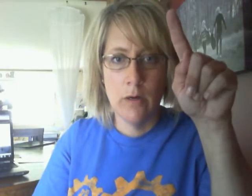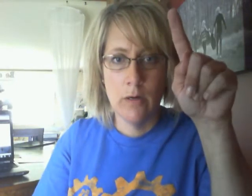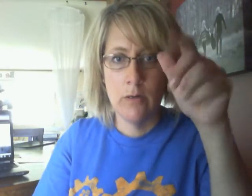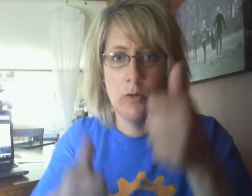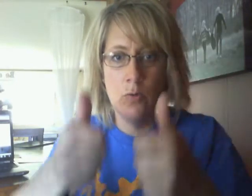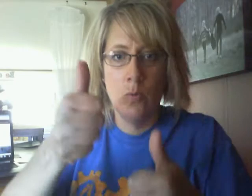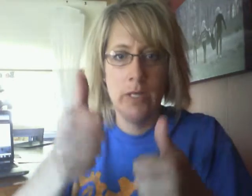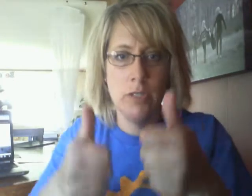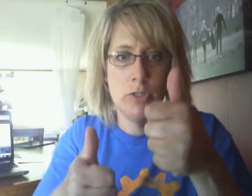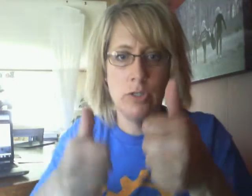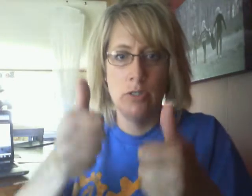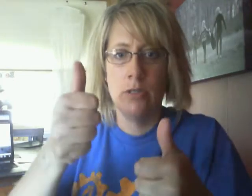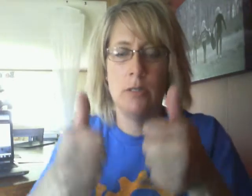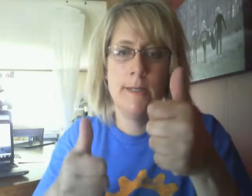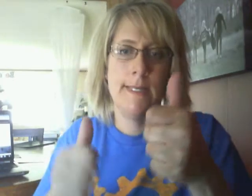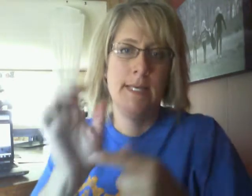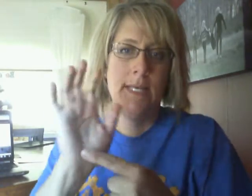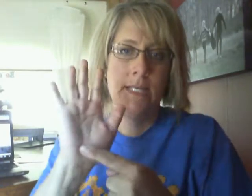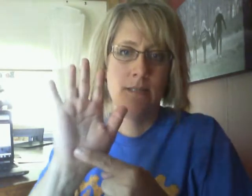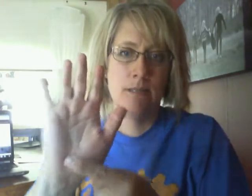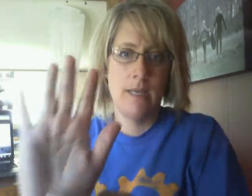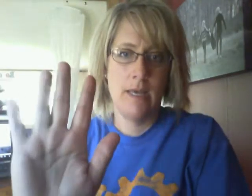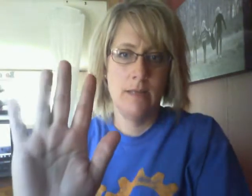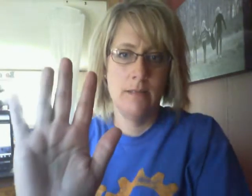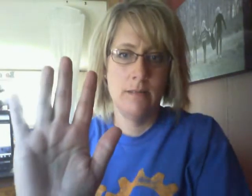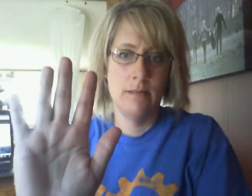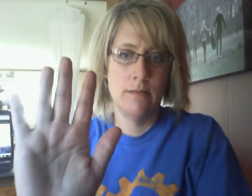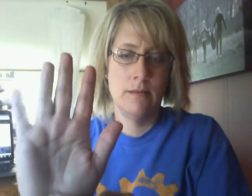for which it stands,